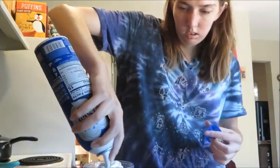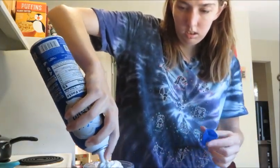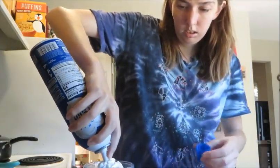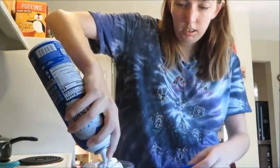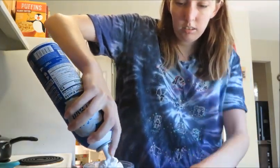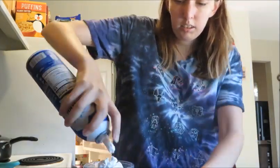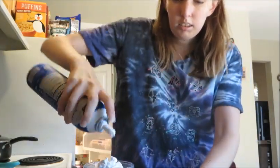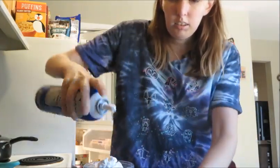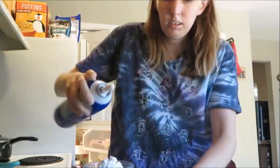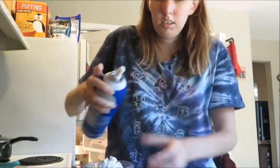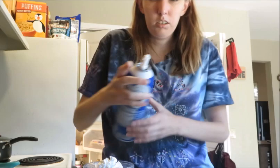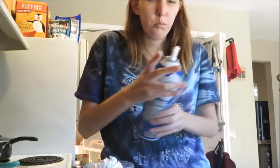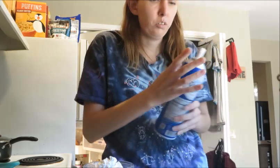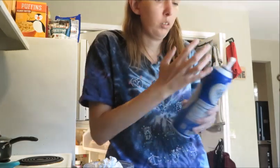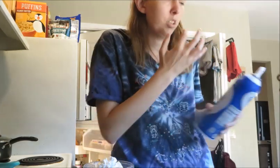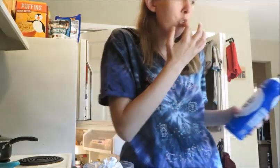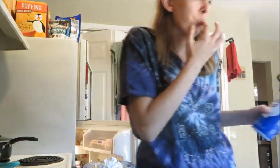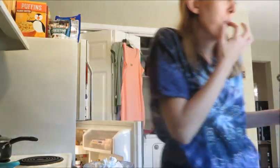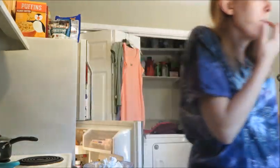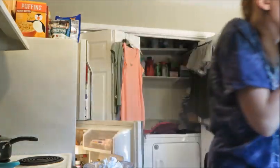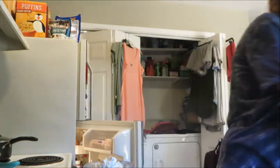I know, yes, I know, that's a lot of whipped cream.